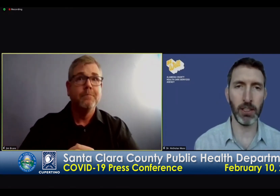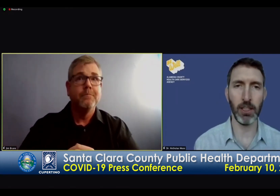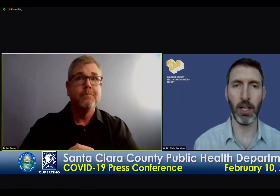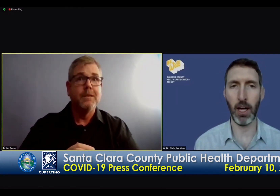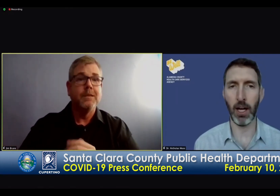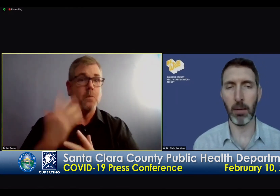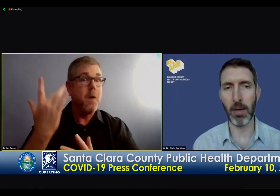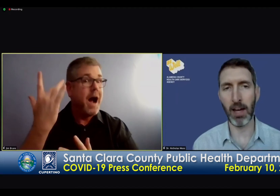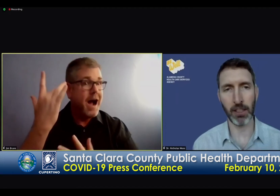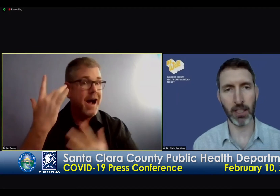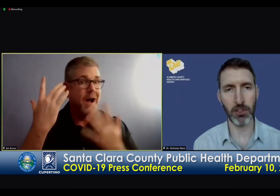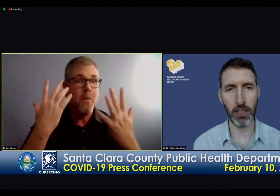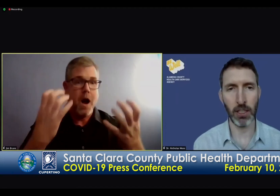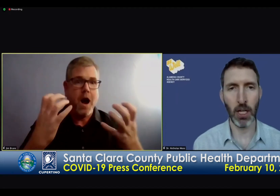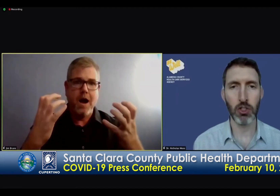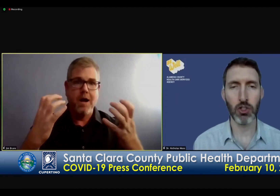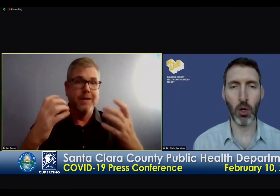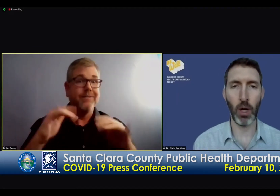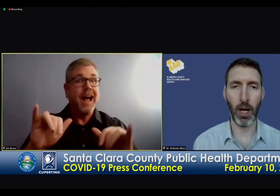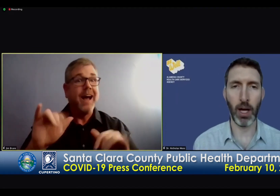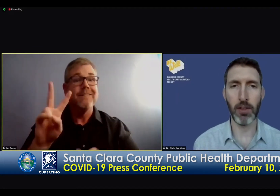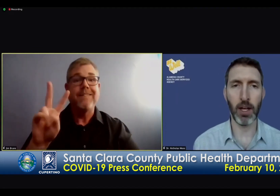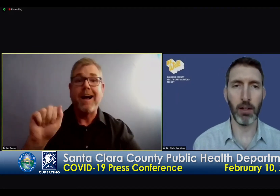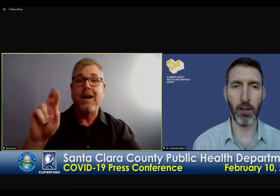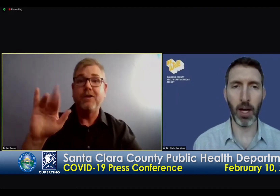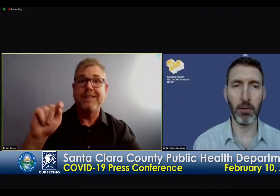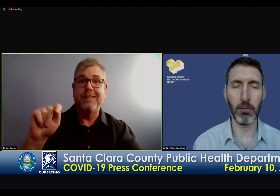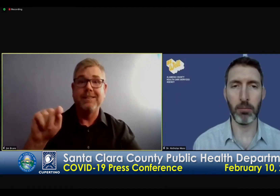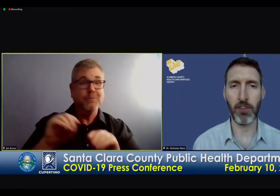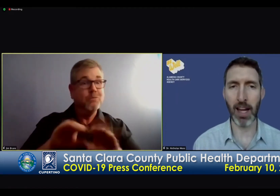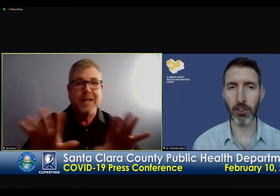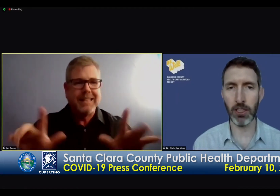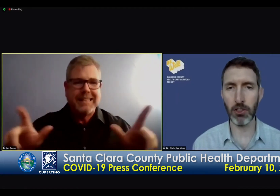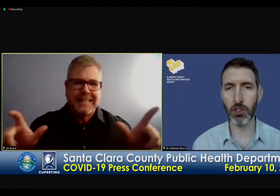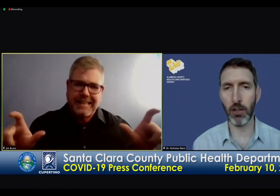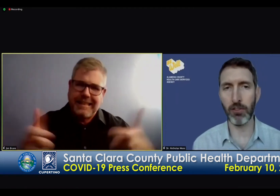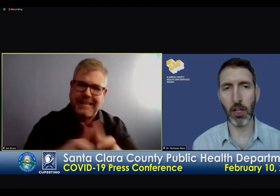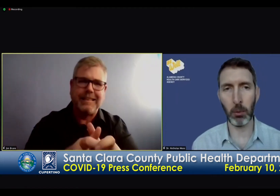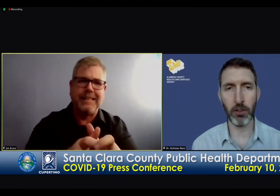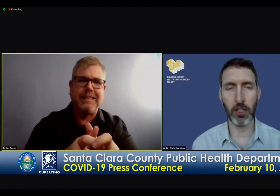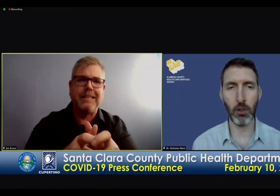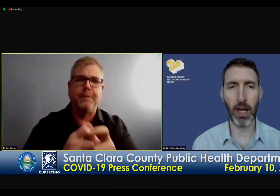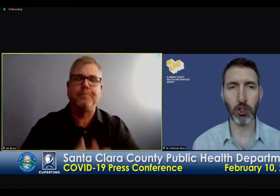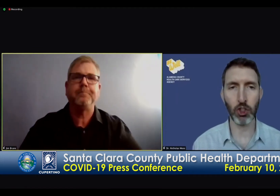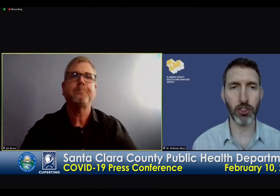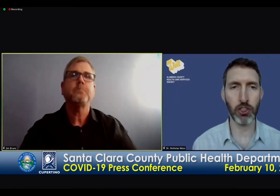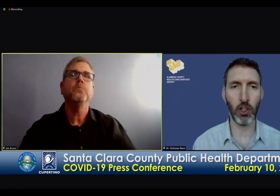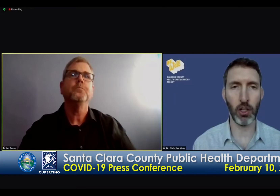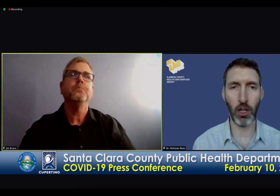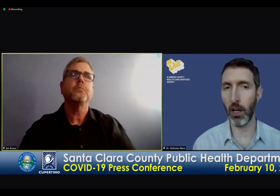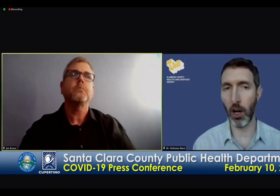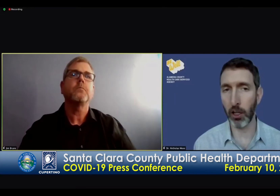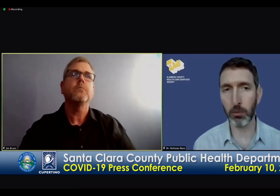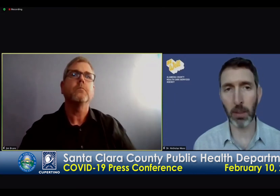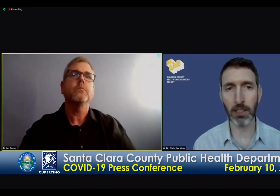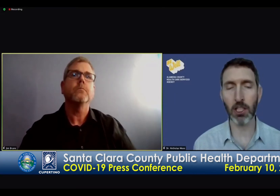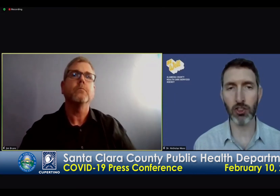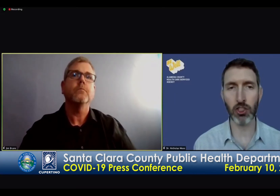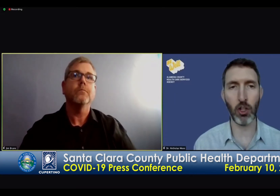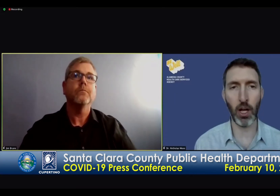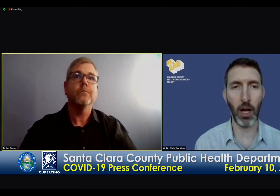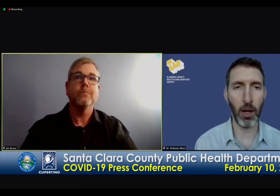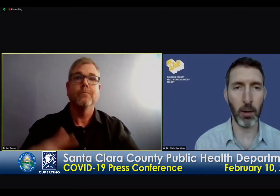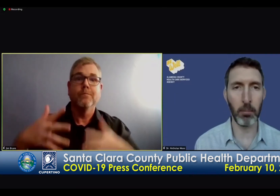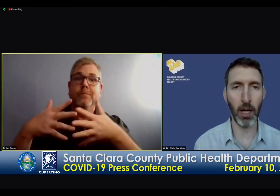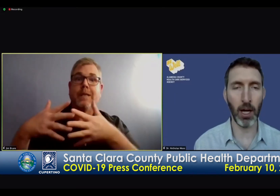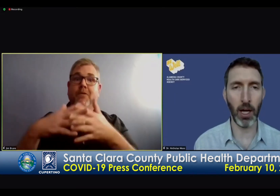vaccine efficacy, so the vaccines available in the US should still, are expected to still